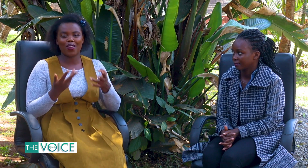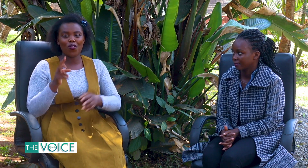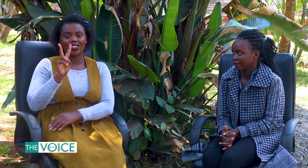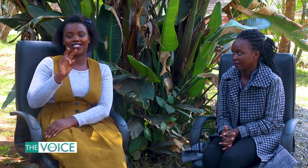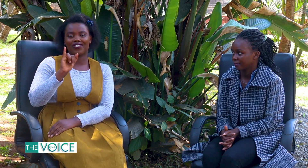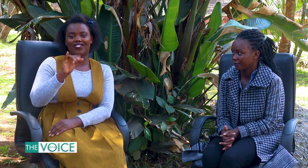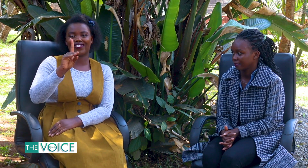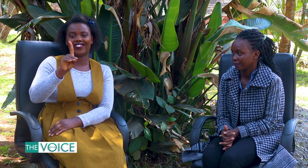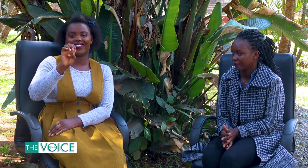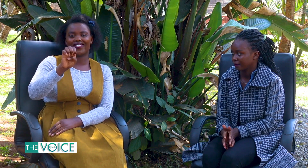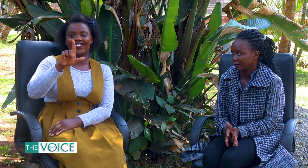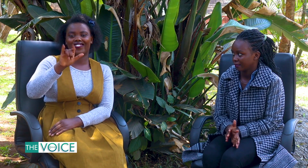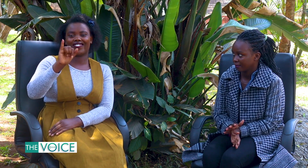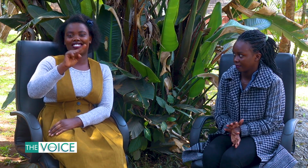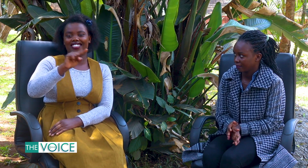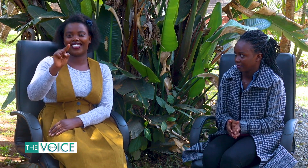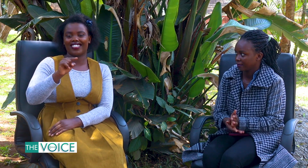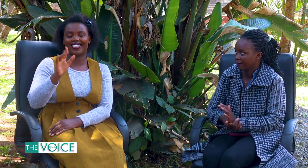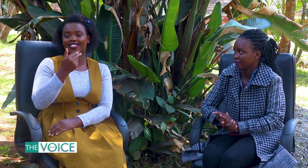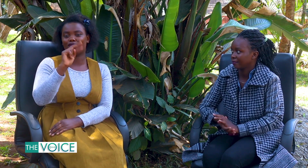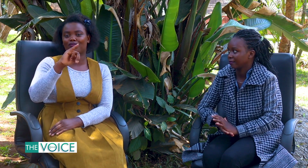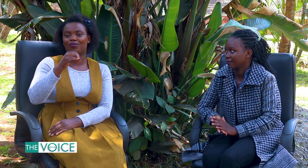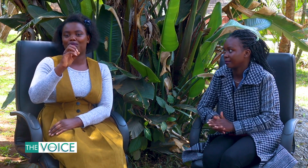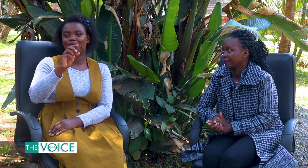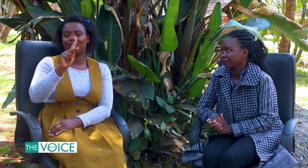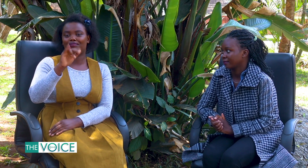host, Videlis Njoki.